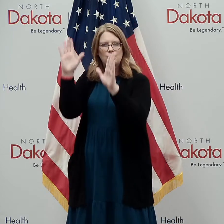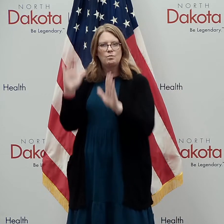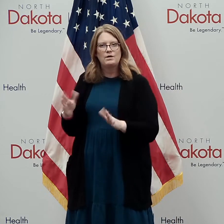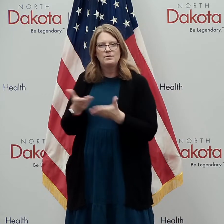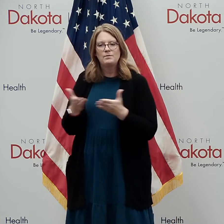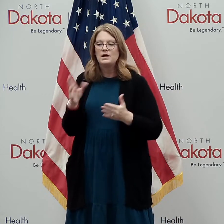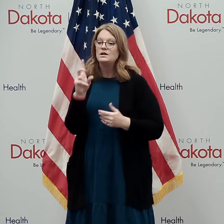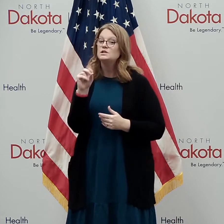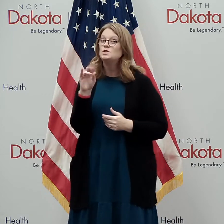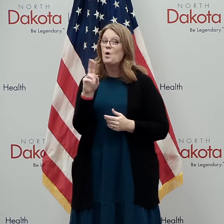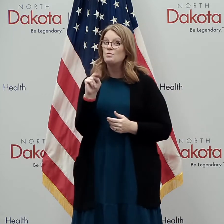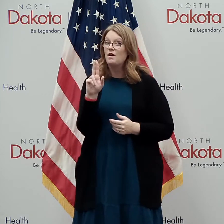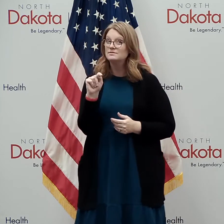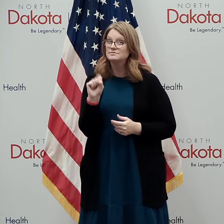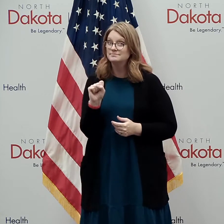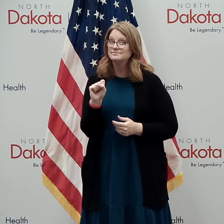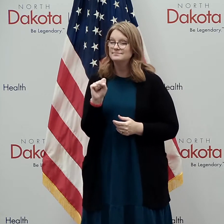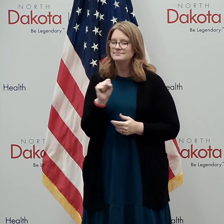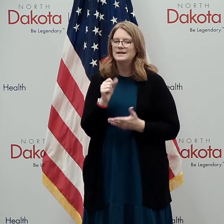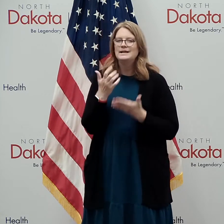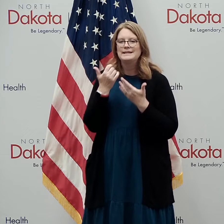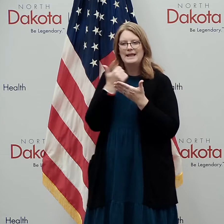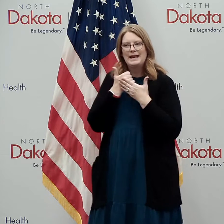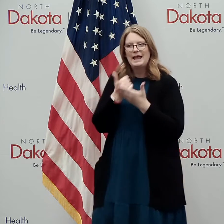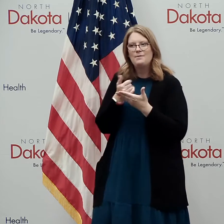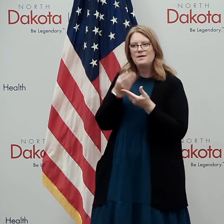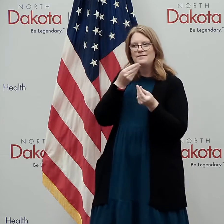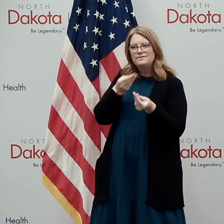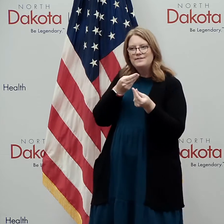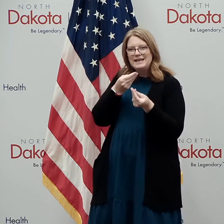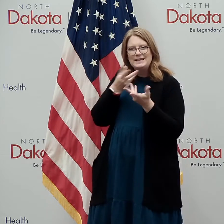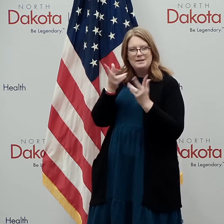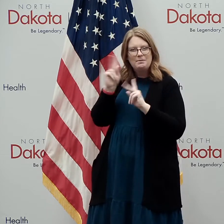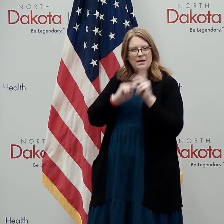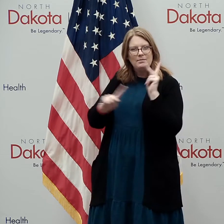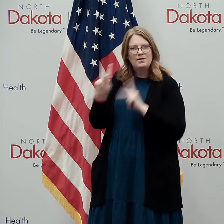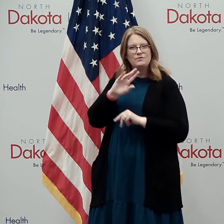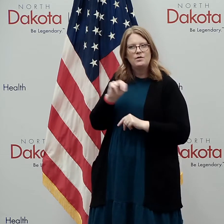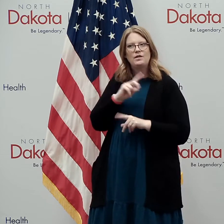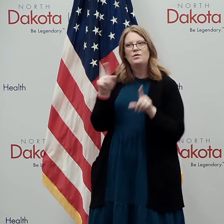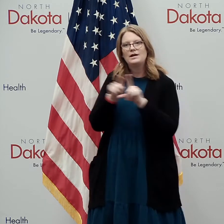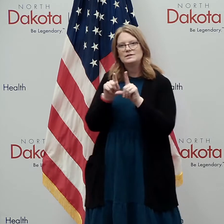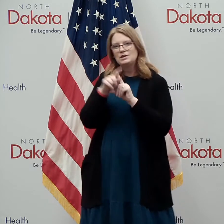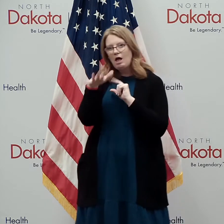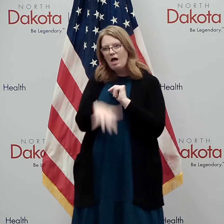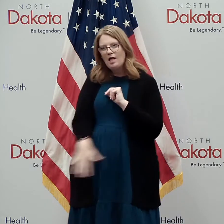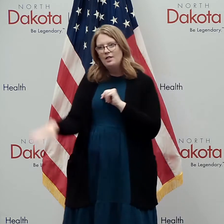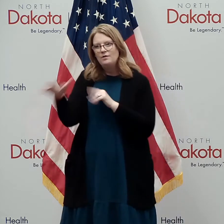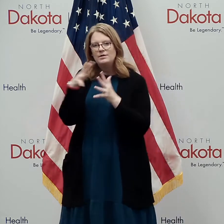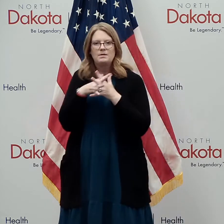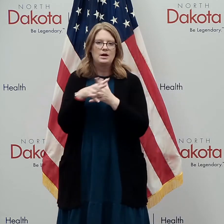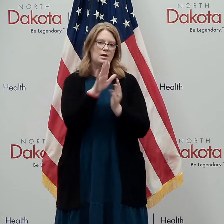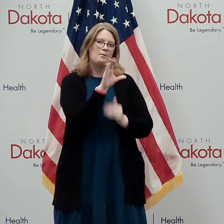donuts, that not only help feed the great people of North Dakota, but all Americans." Bones Barbecue in Minot will